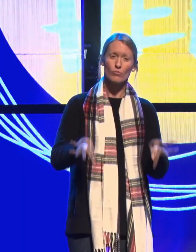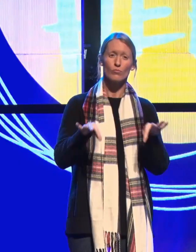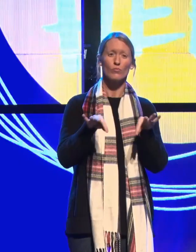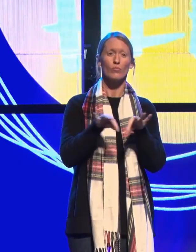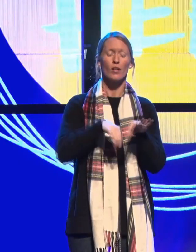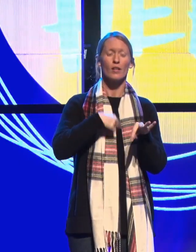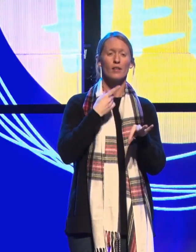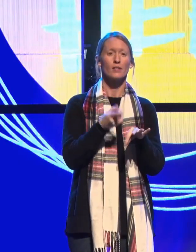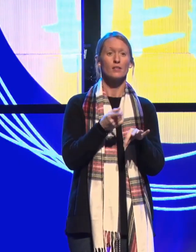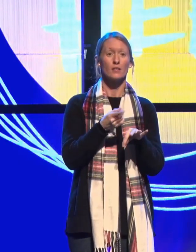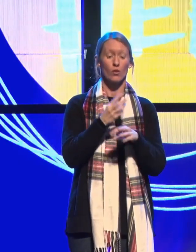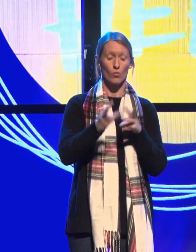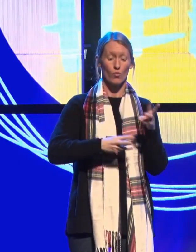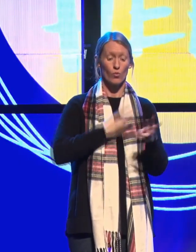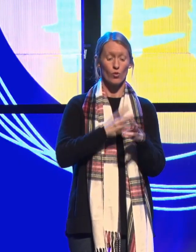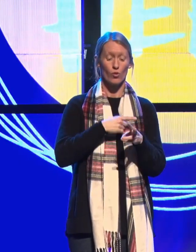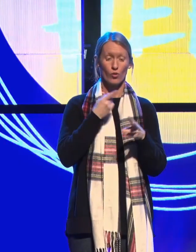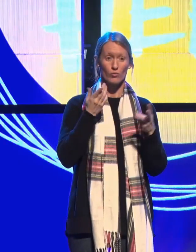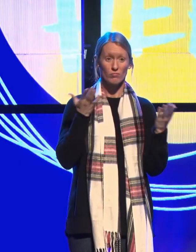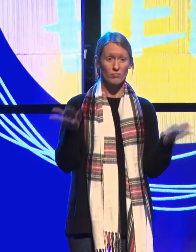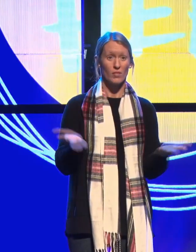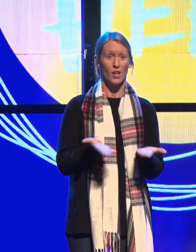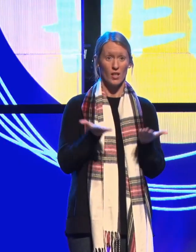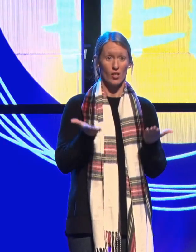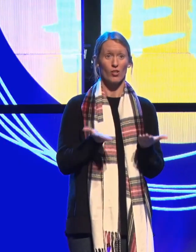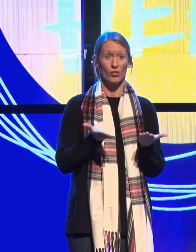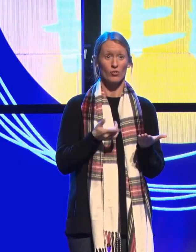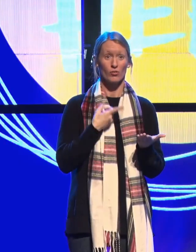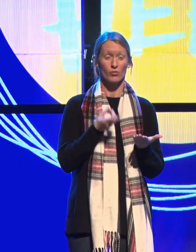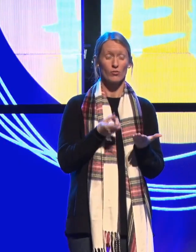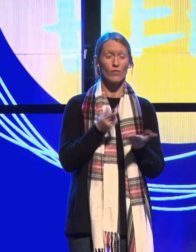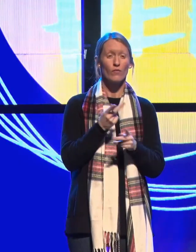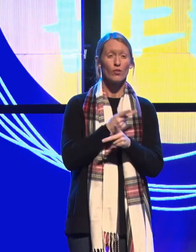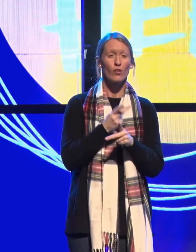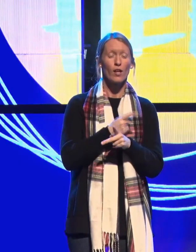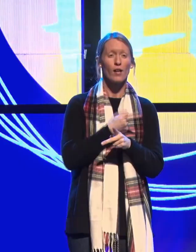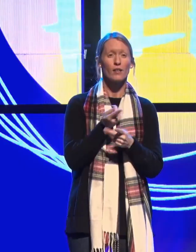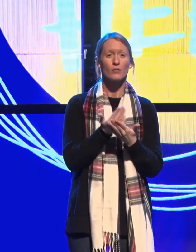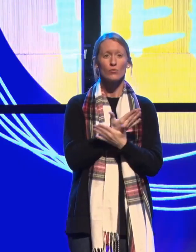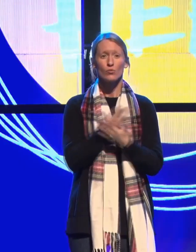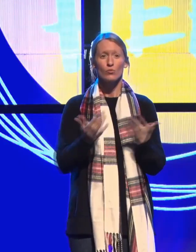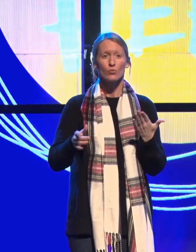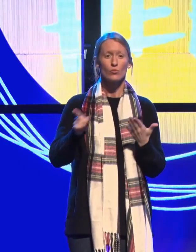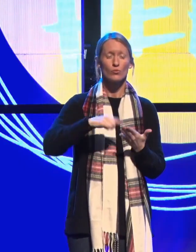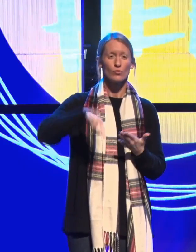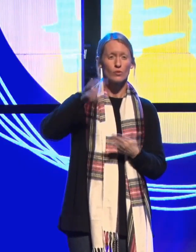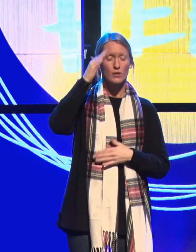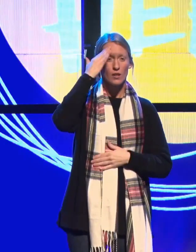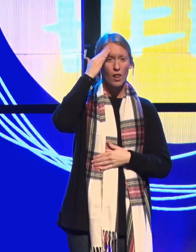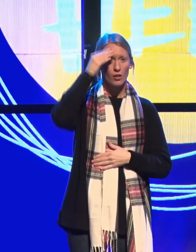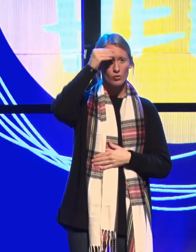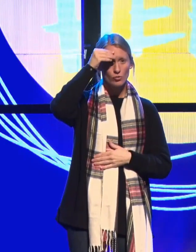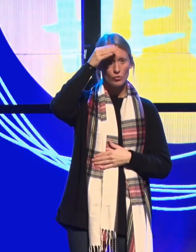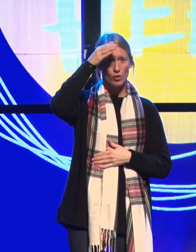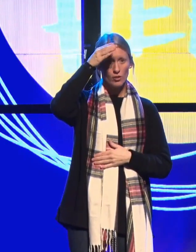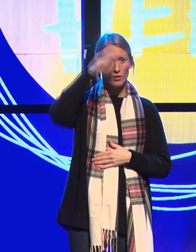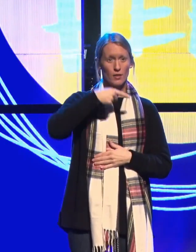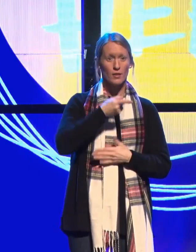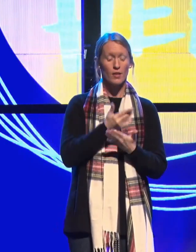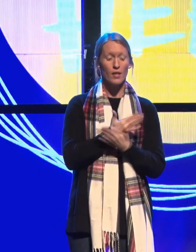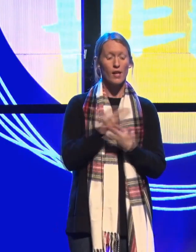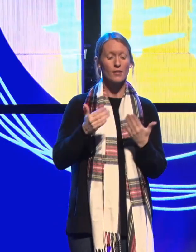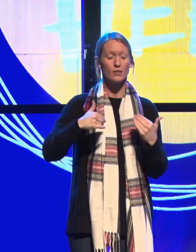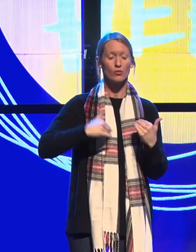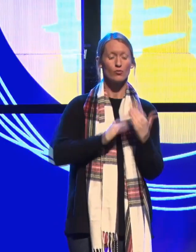available. So finding those ways in which you can gain tools and address challenges as you're trying to build that tower in